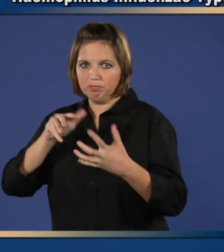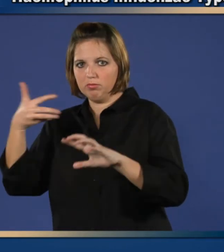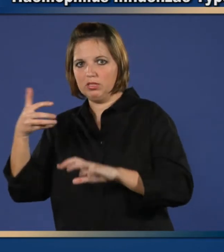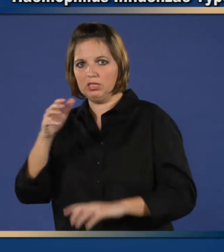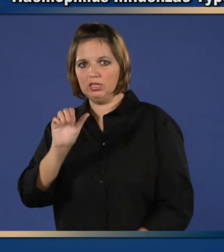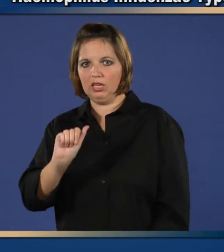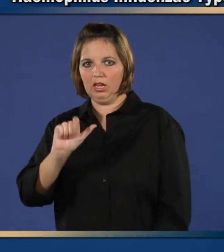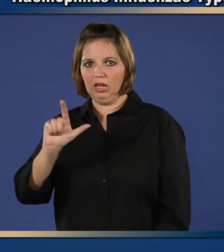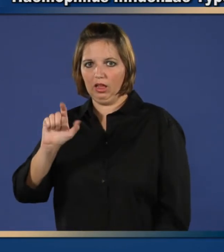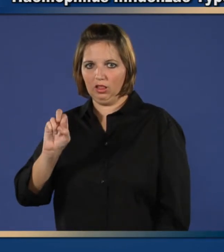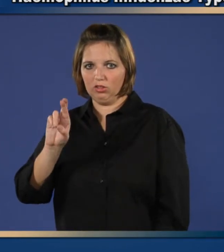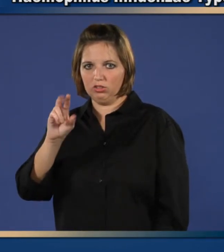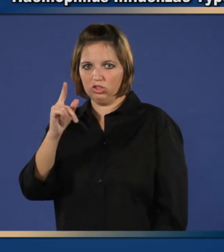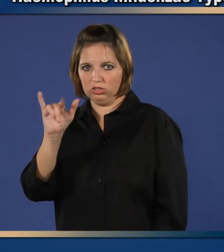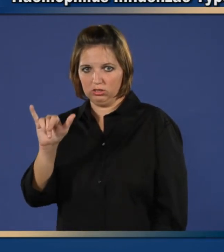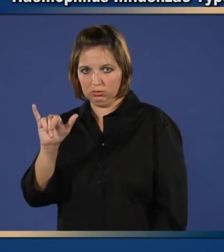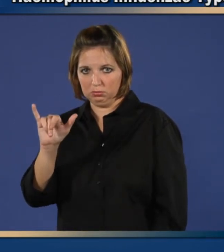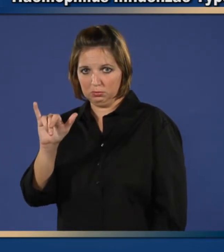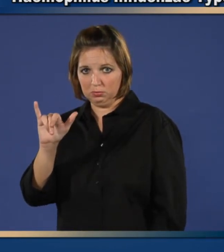dose.